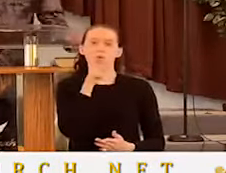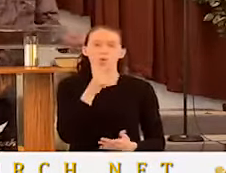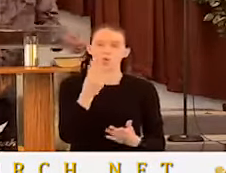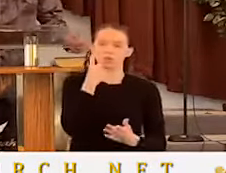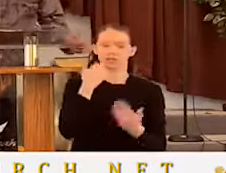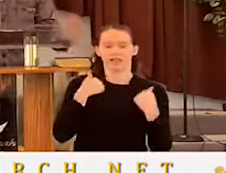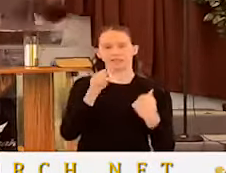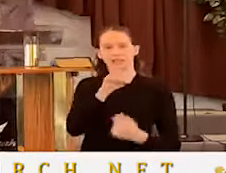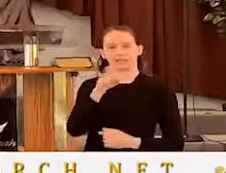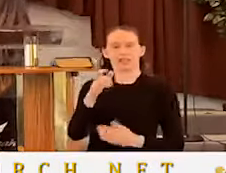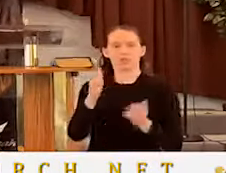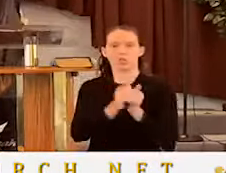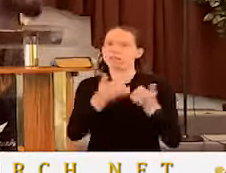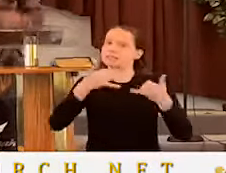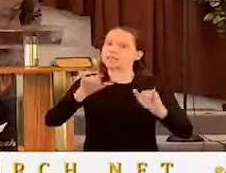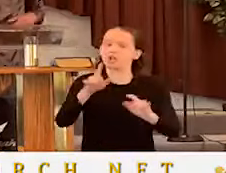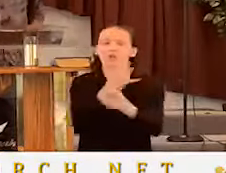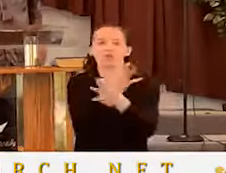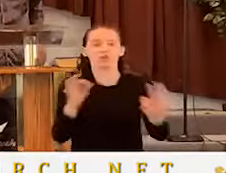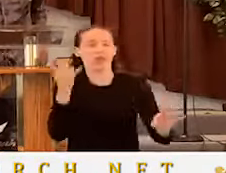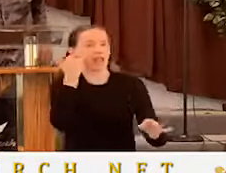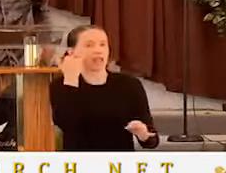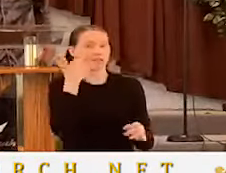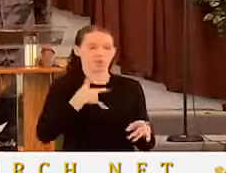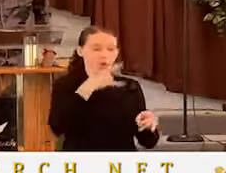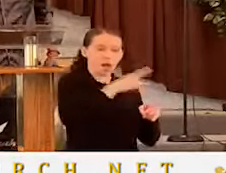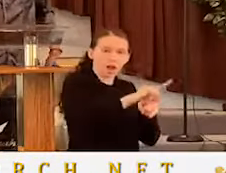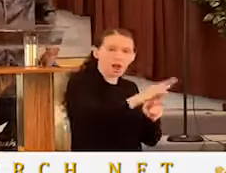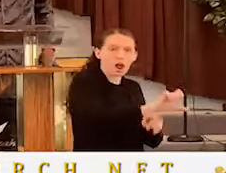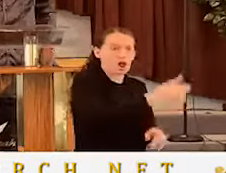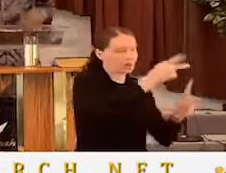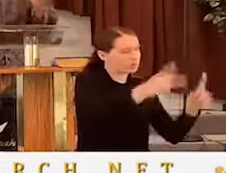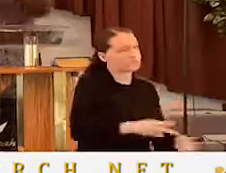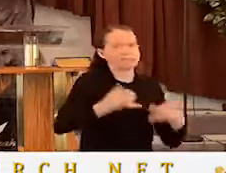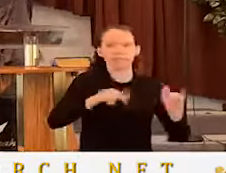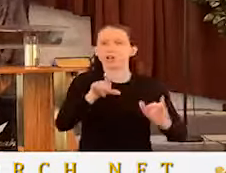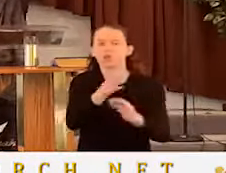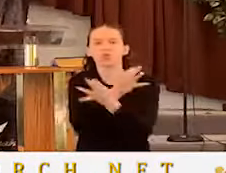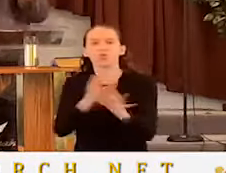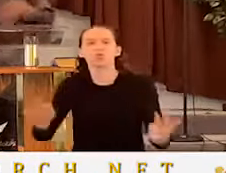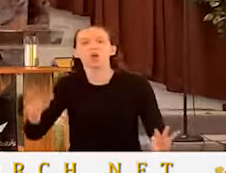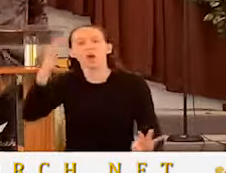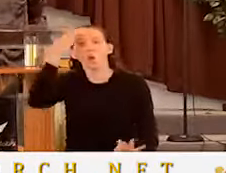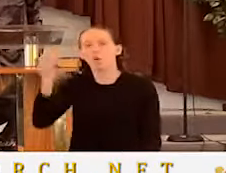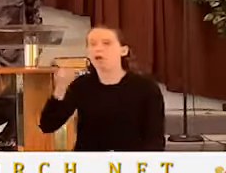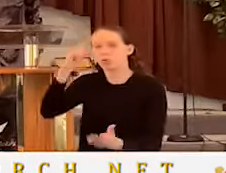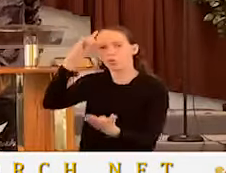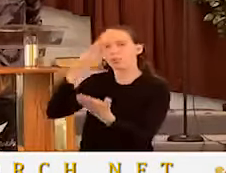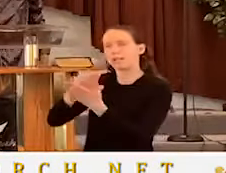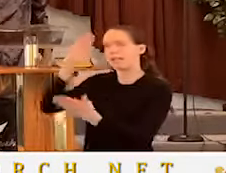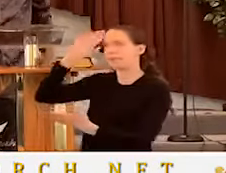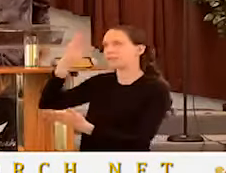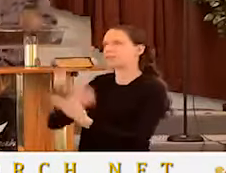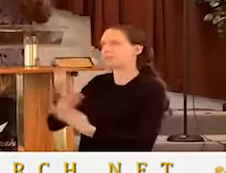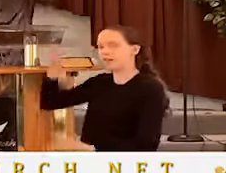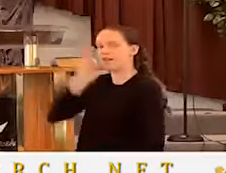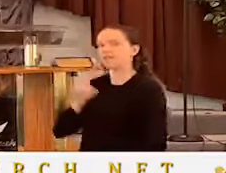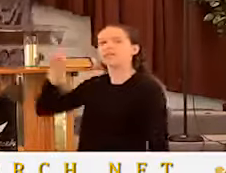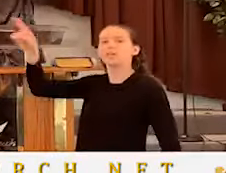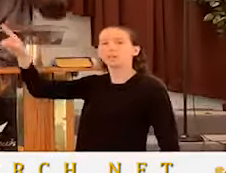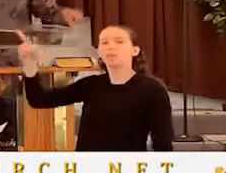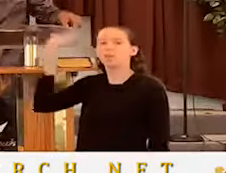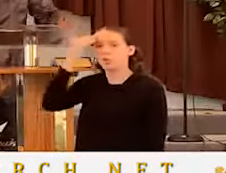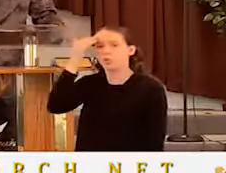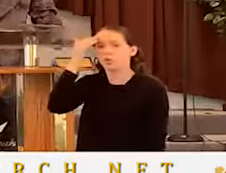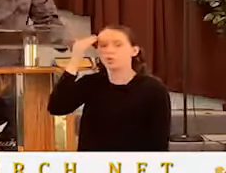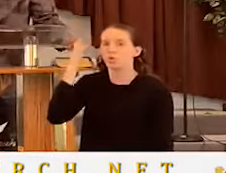cussed somebody out yesterday, you're still free. Why am I free, Pastor? It's because you are a believer in the Son of God. And whoever